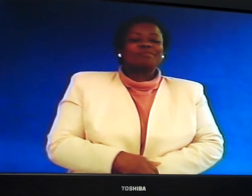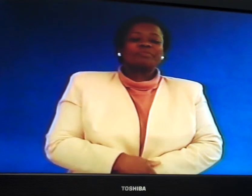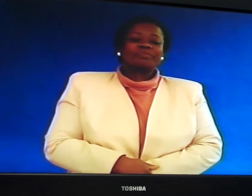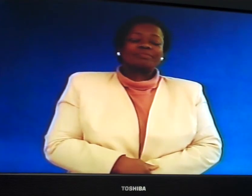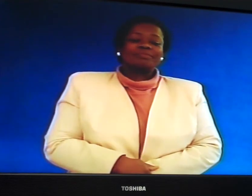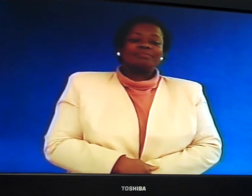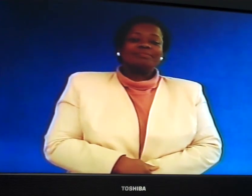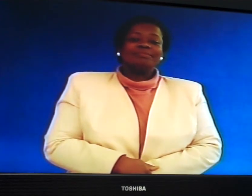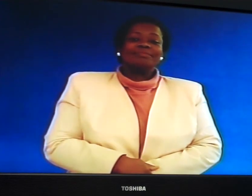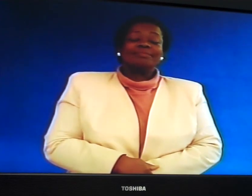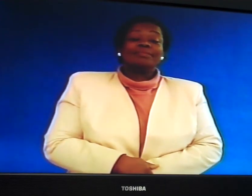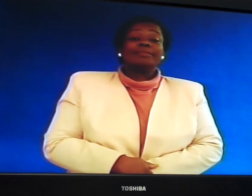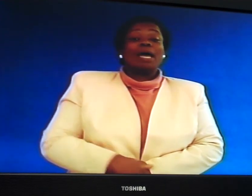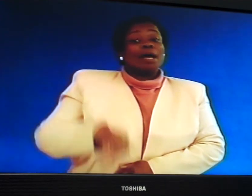1750s.